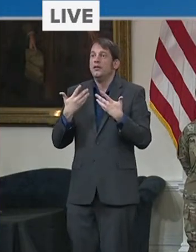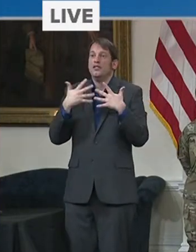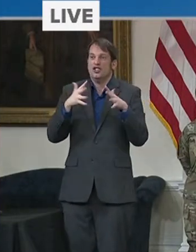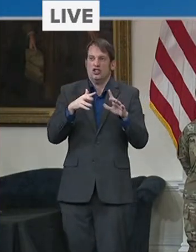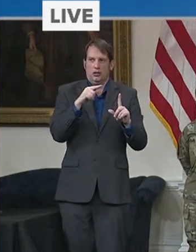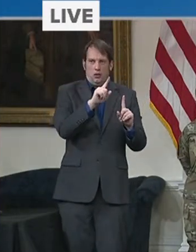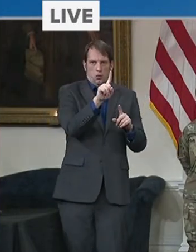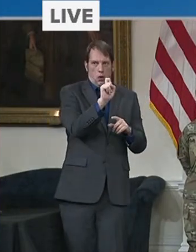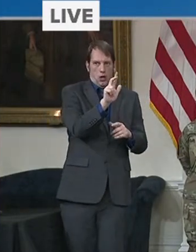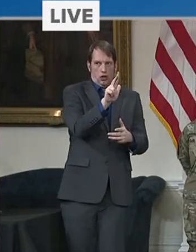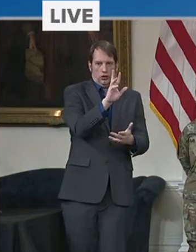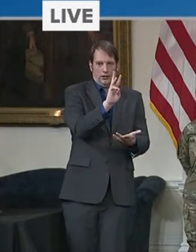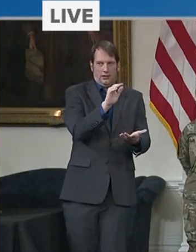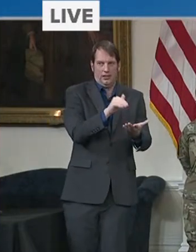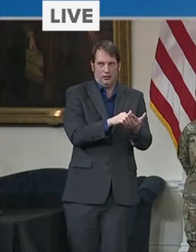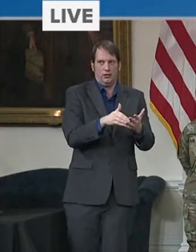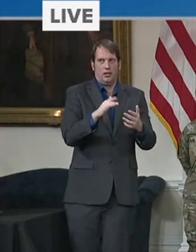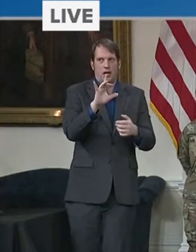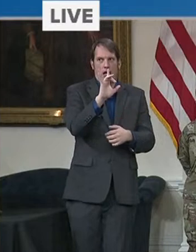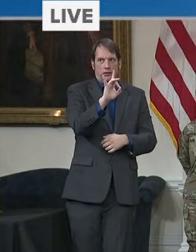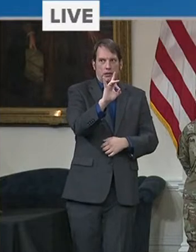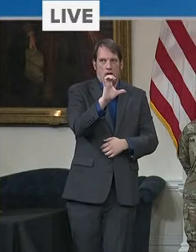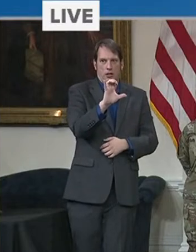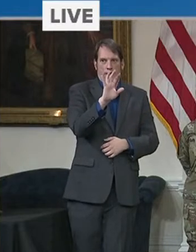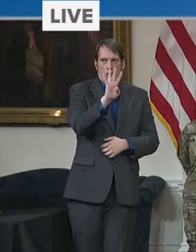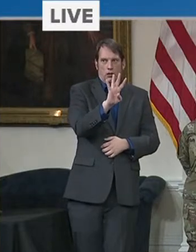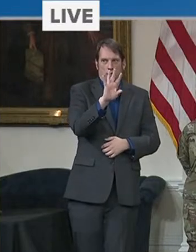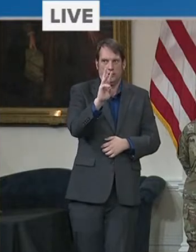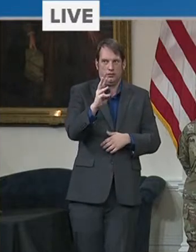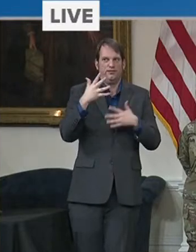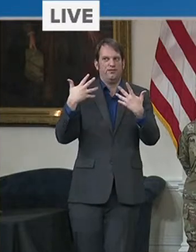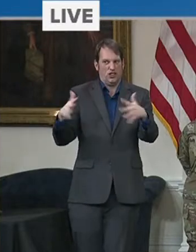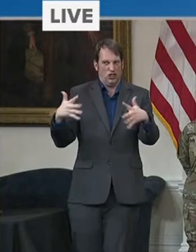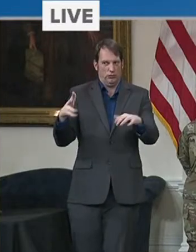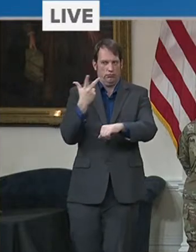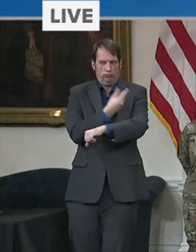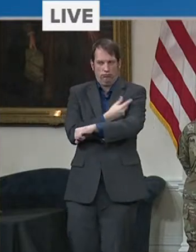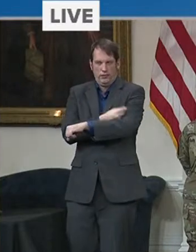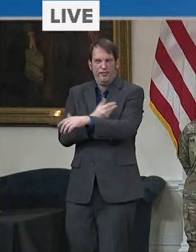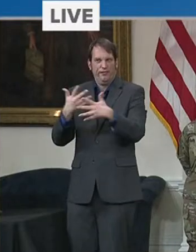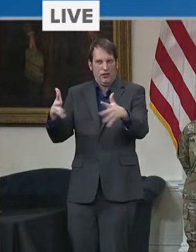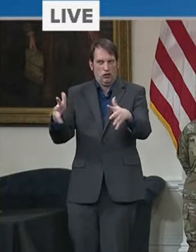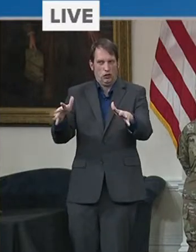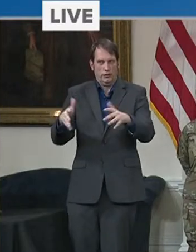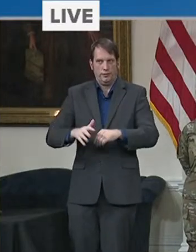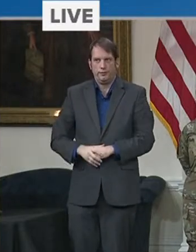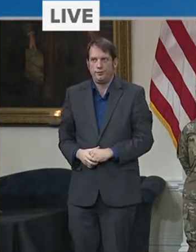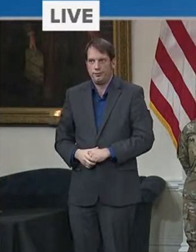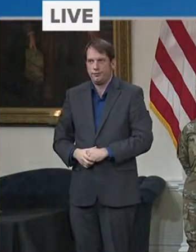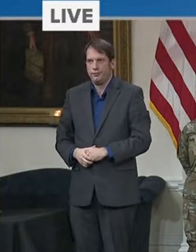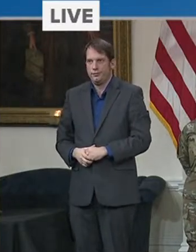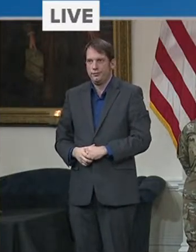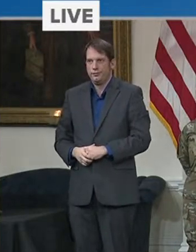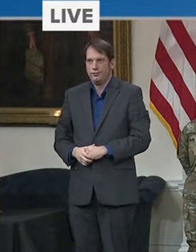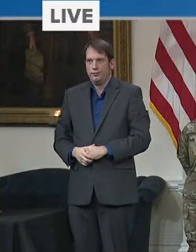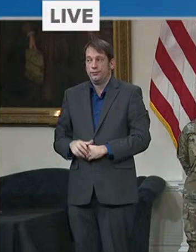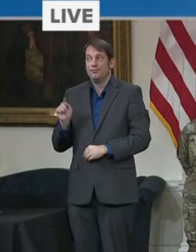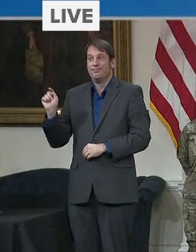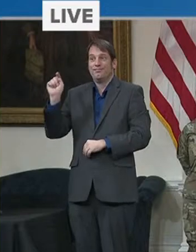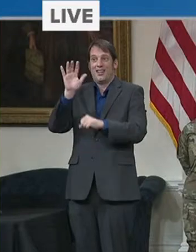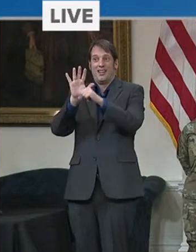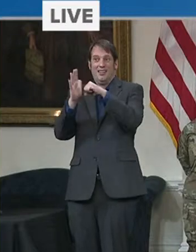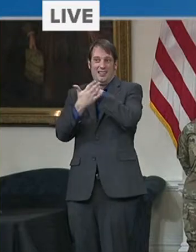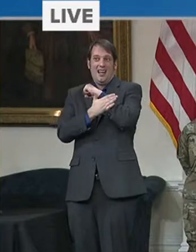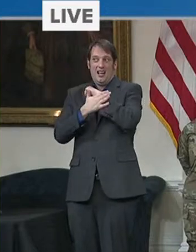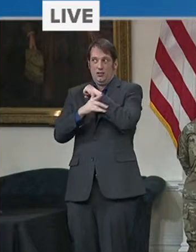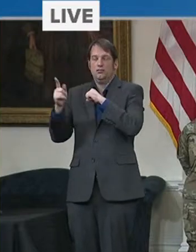136,846 vaccinations. County health departments have been able to pick up their pace with the help of the